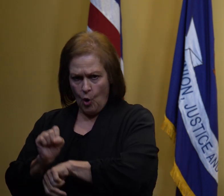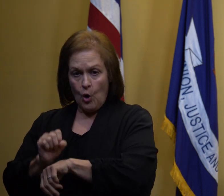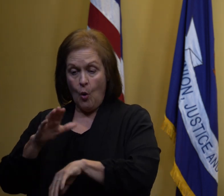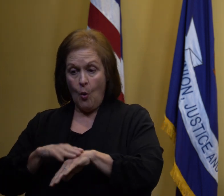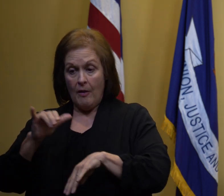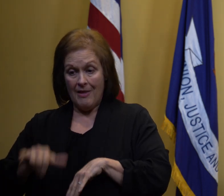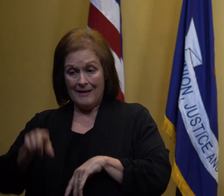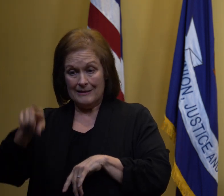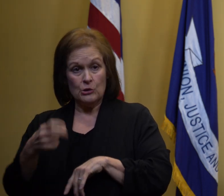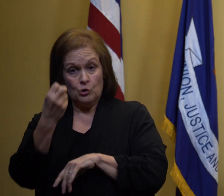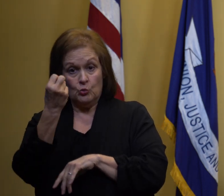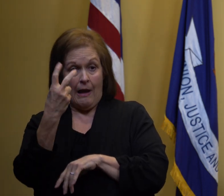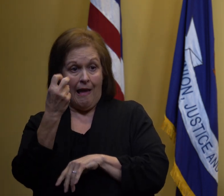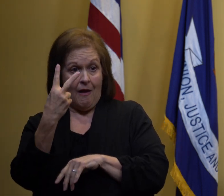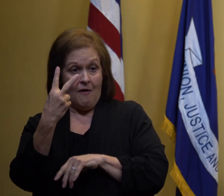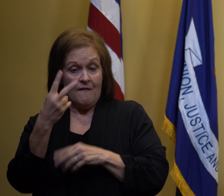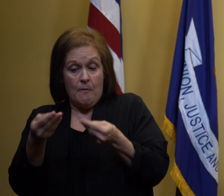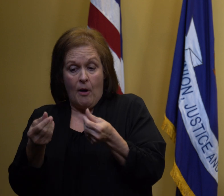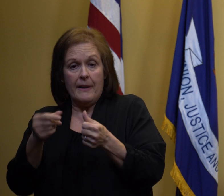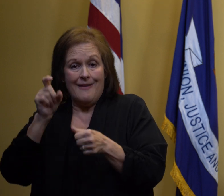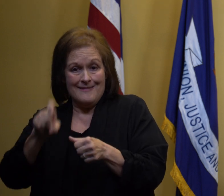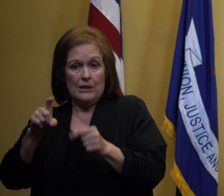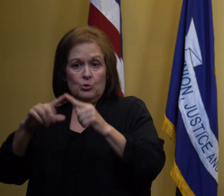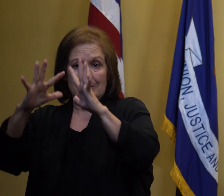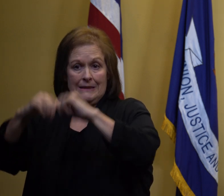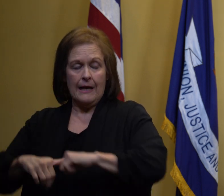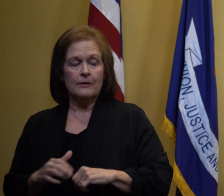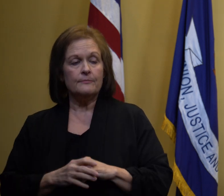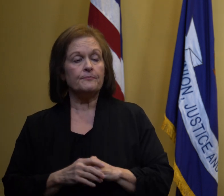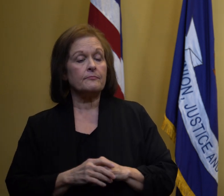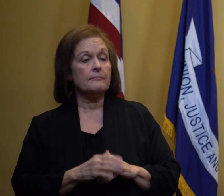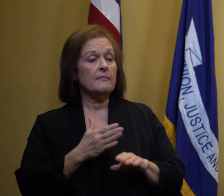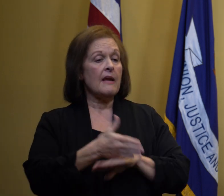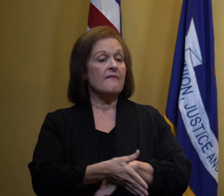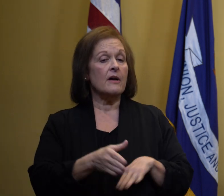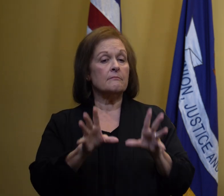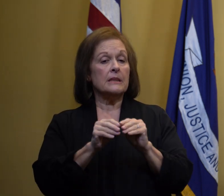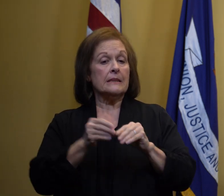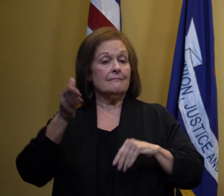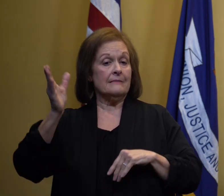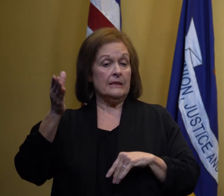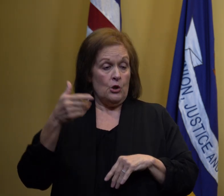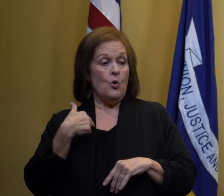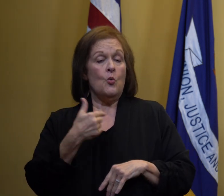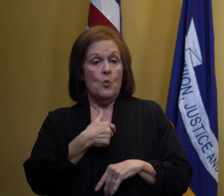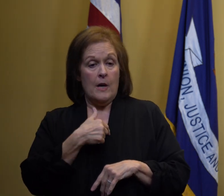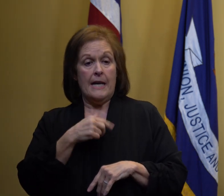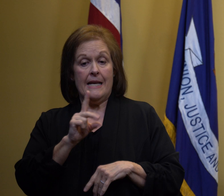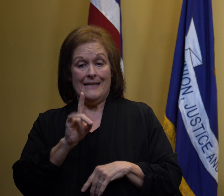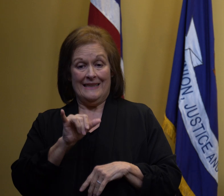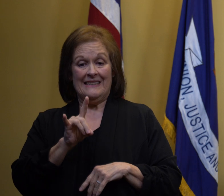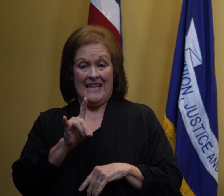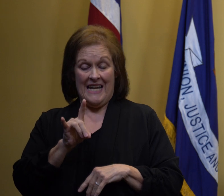12 notable blighted properties. Following the press conference, you all saw, we did bring